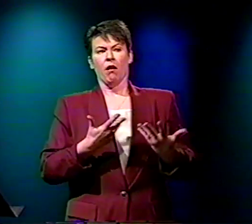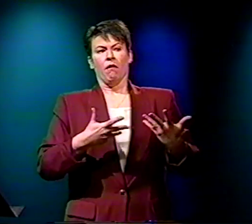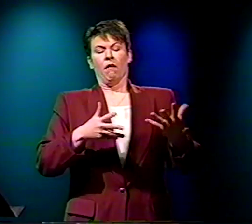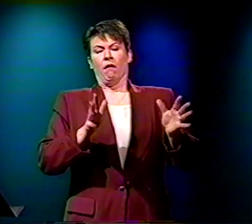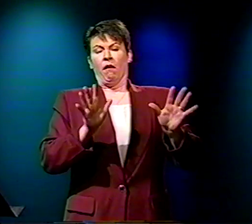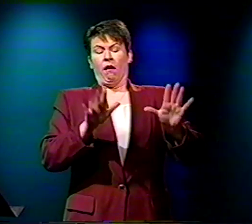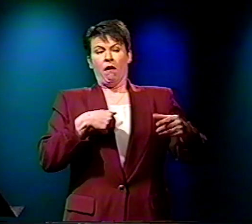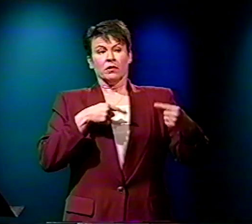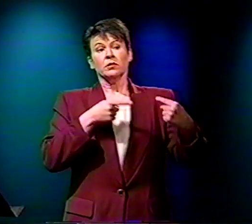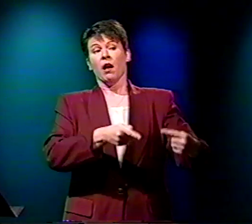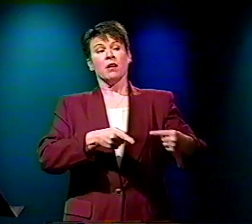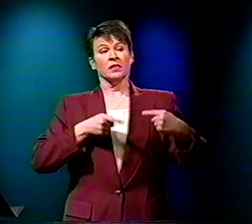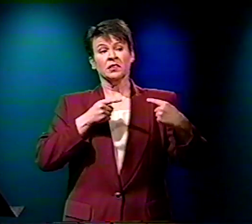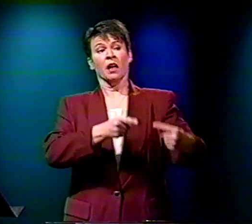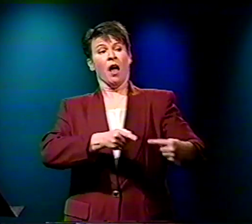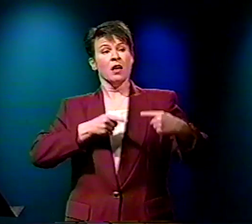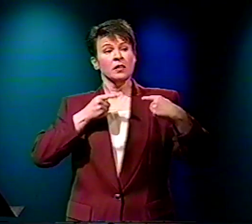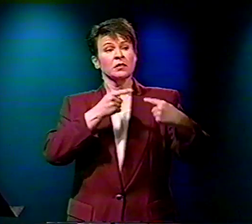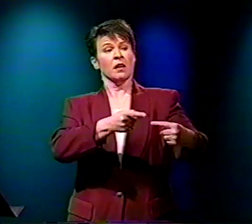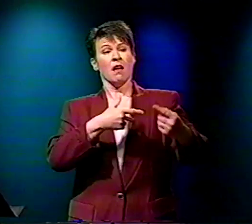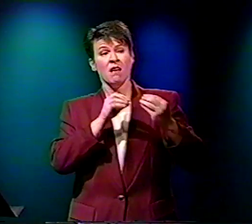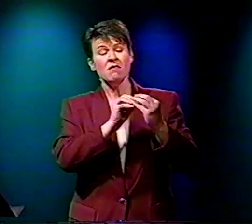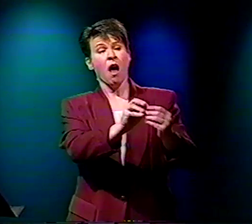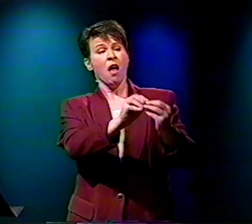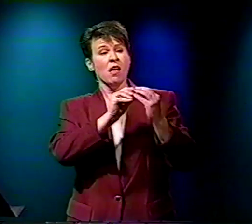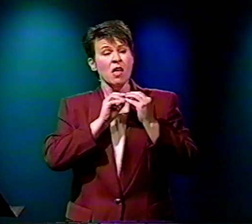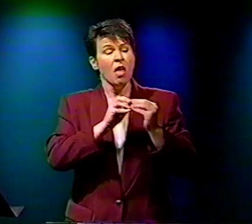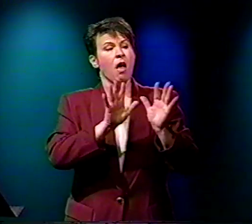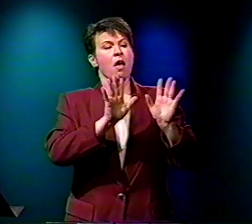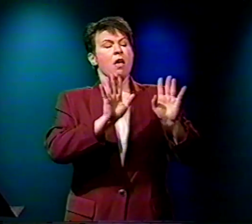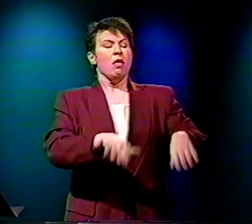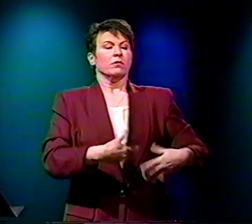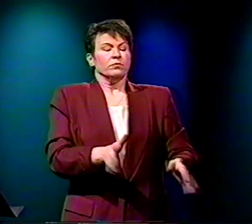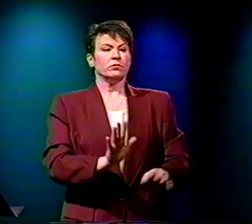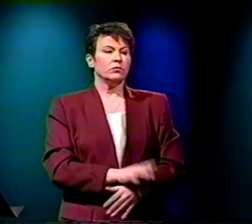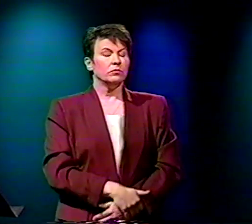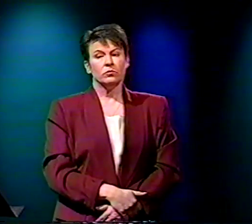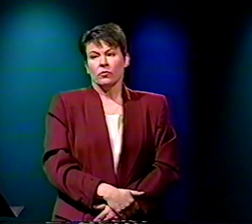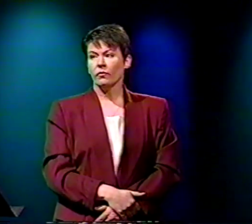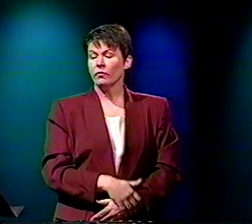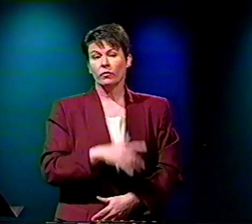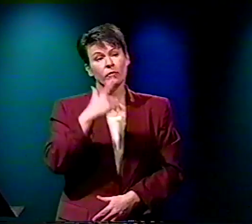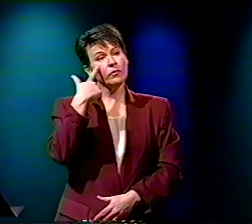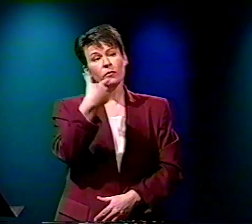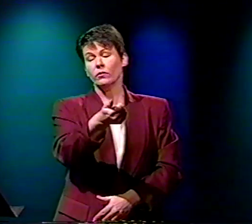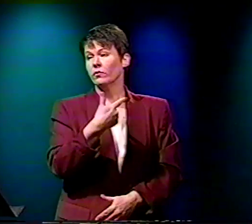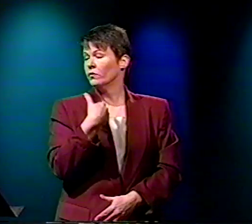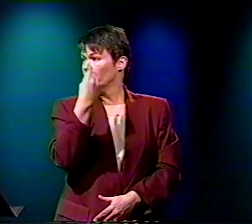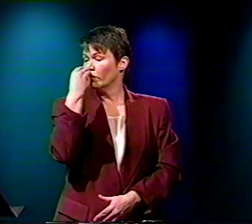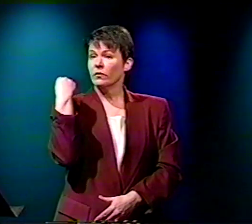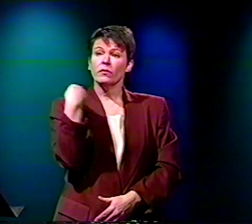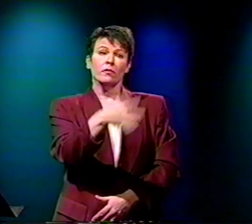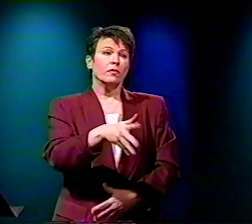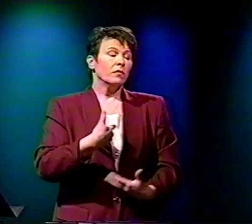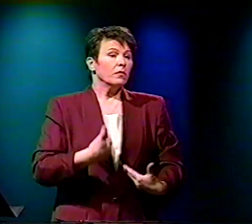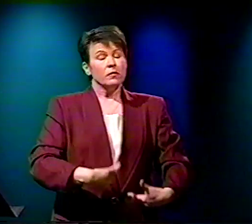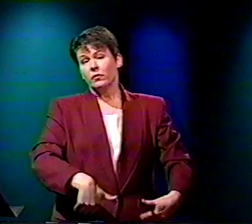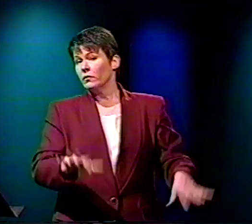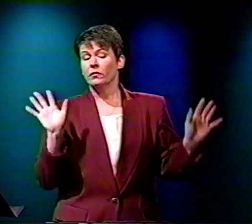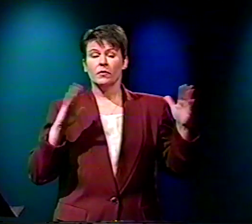Perhaps the deaf person is just simply tired of the struggle that they constantly face in interacting with hearing people and interpreters. And so they finally just